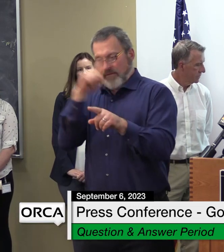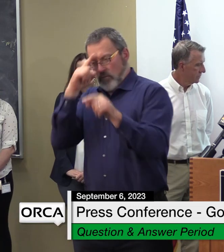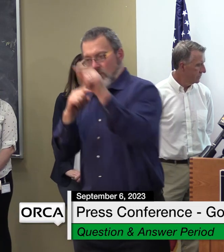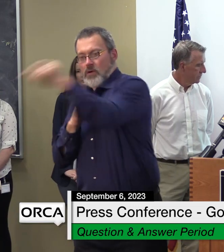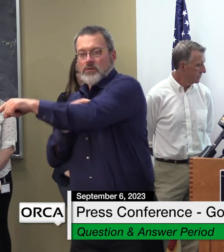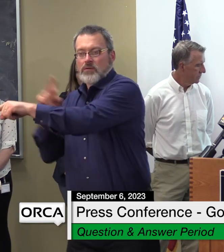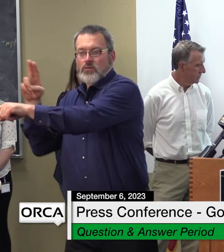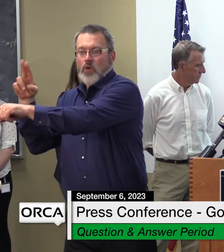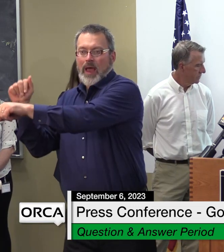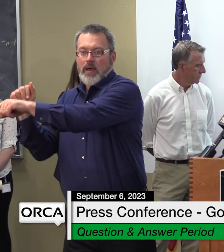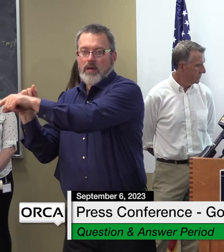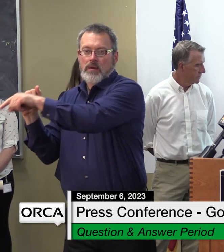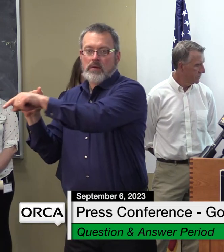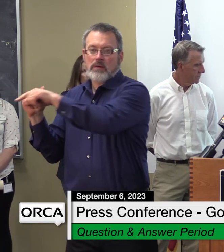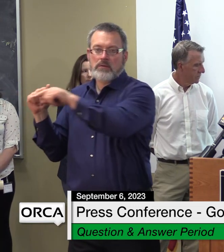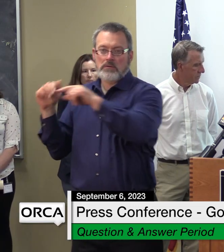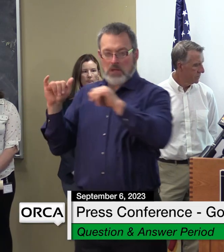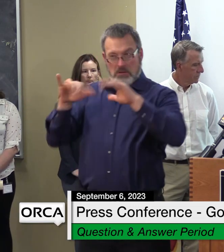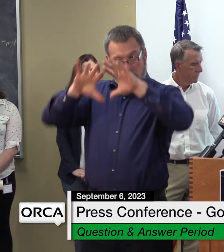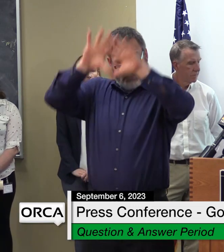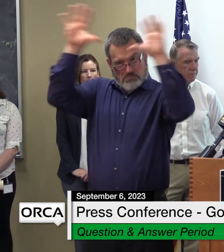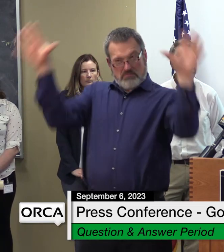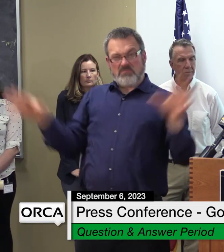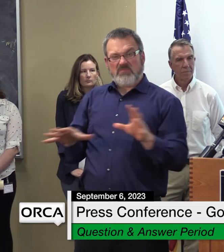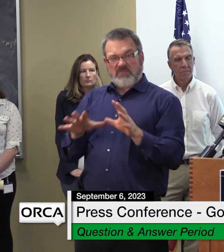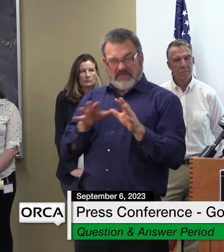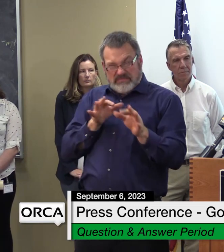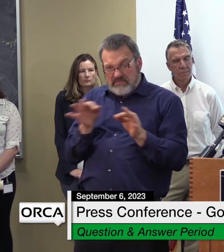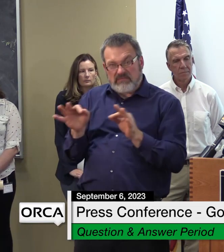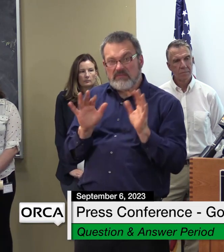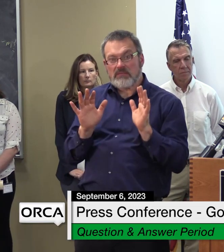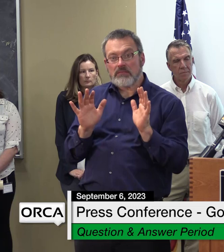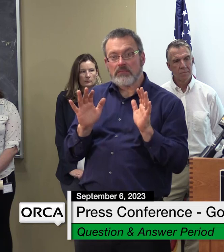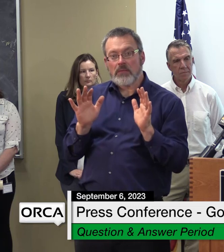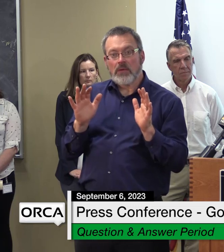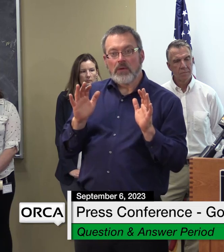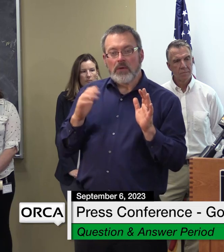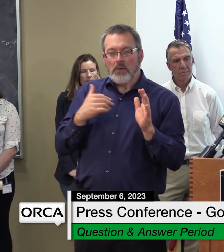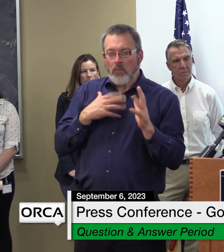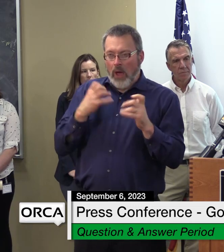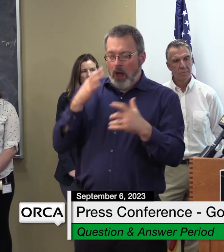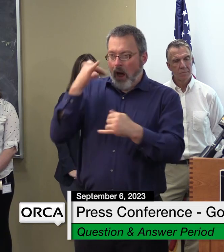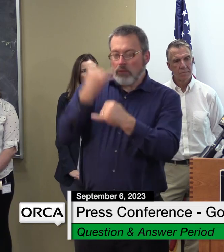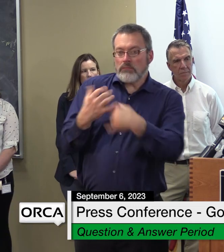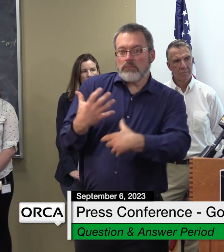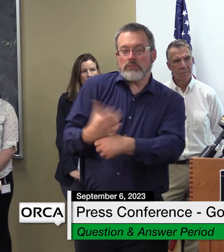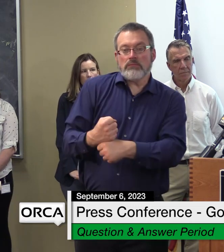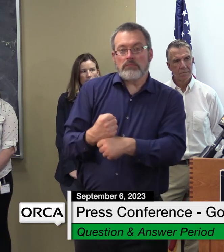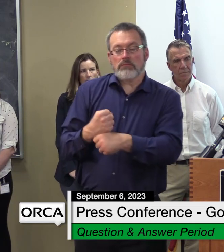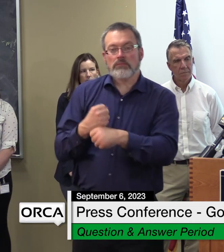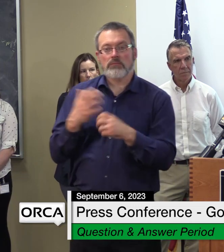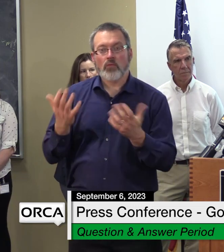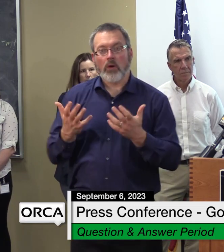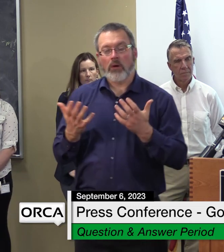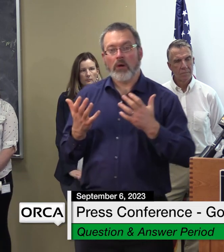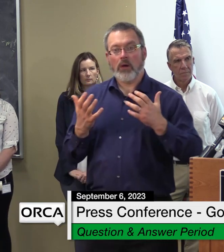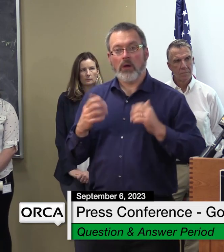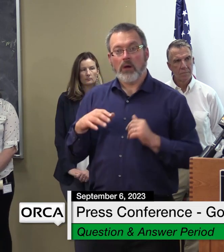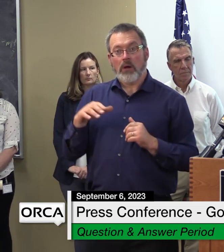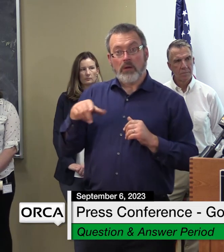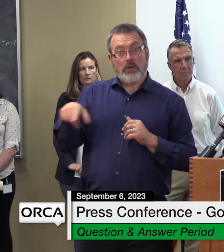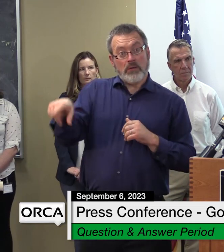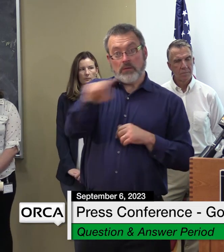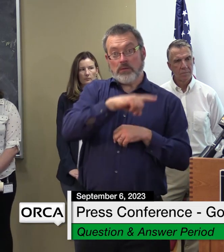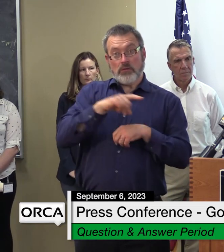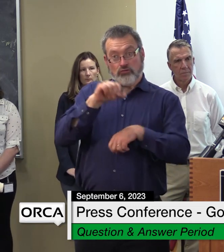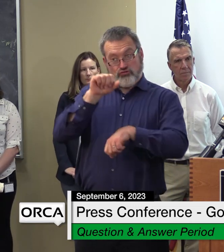of the scope. But in closing, I want to share that, again, if someone's employment was impacted,